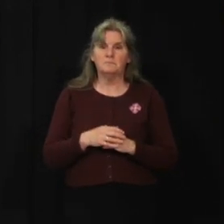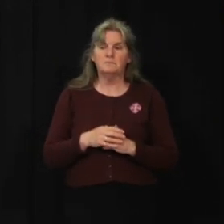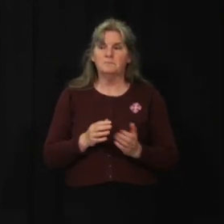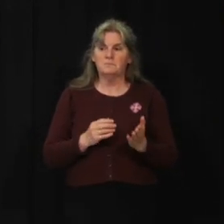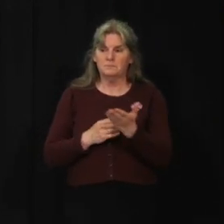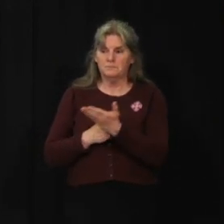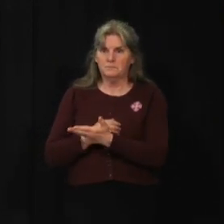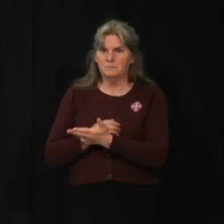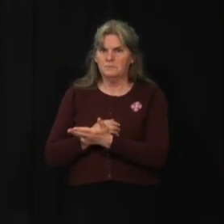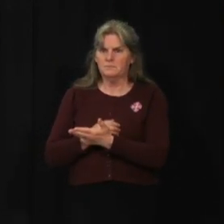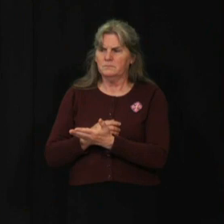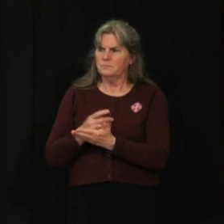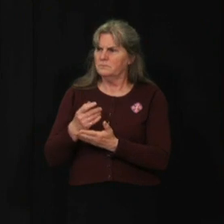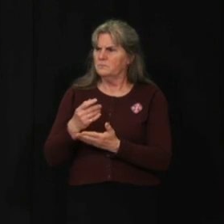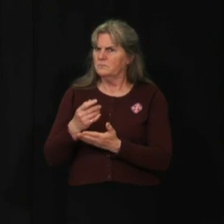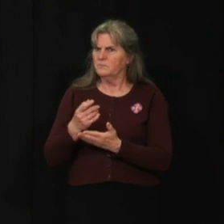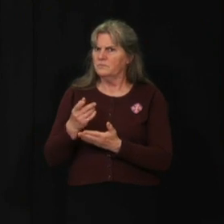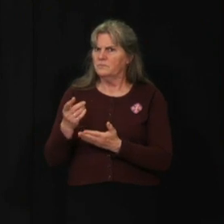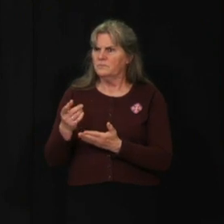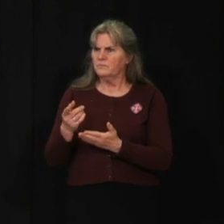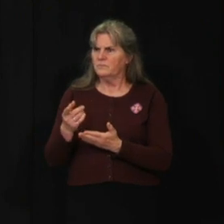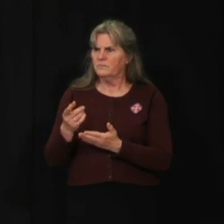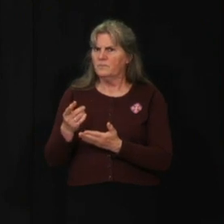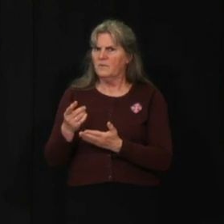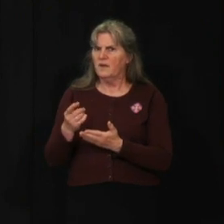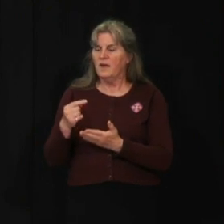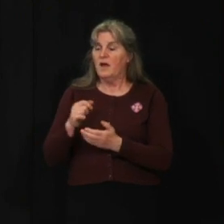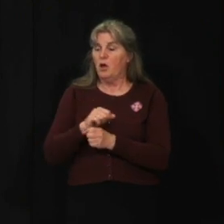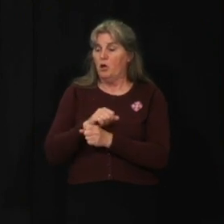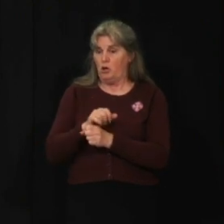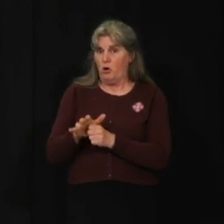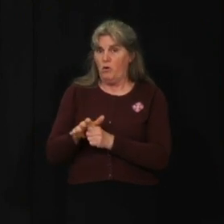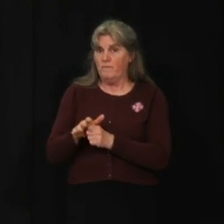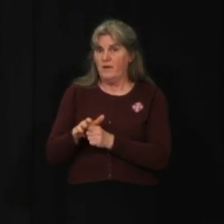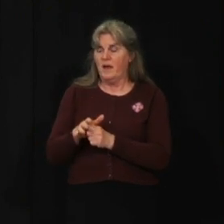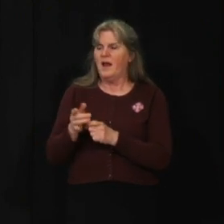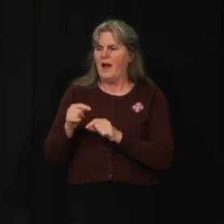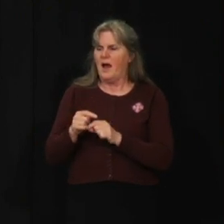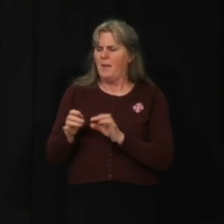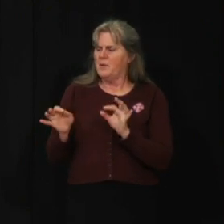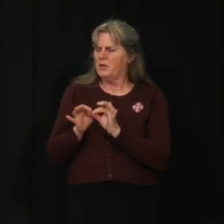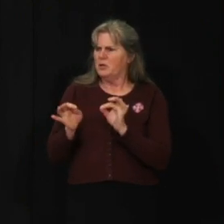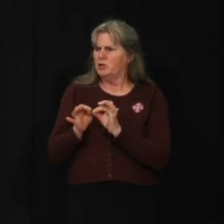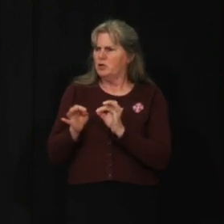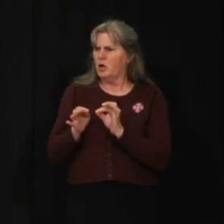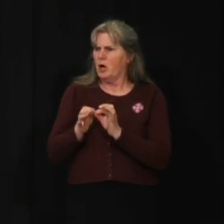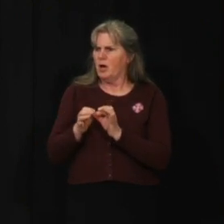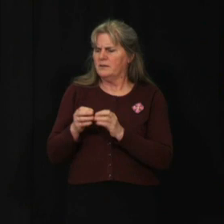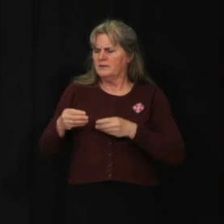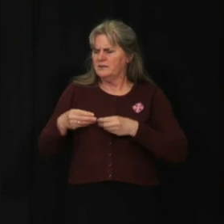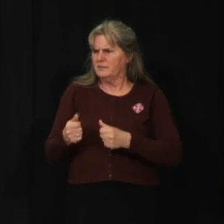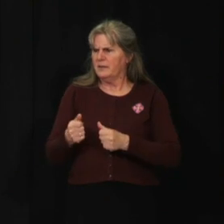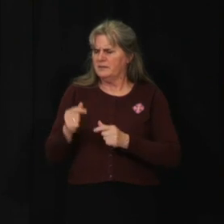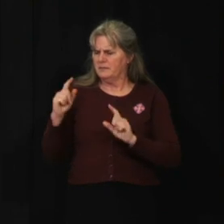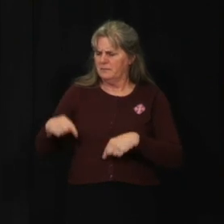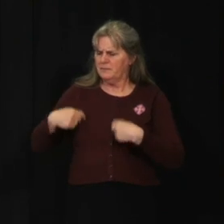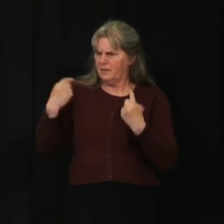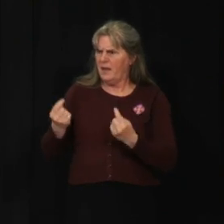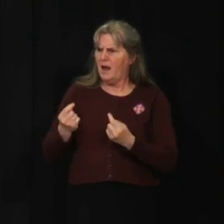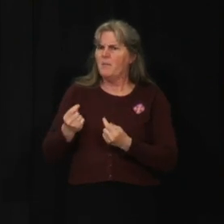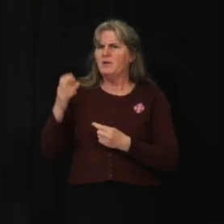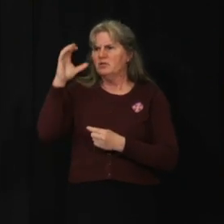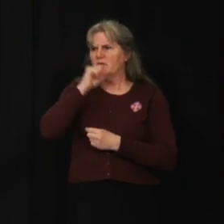Premier, how much has this pandemic cost so far, and how much are you anticipating it will cost in the coming